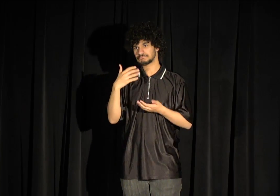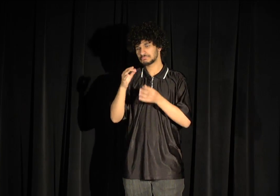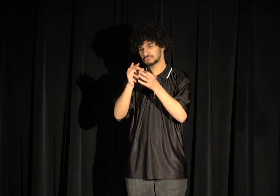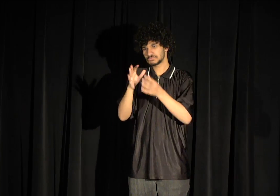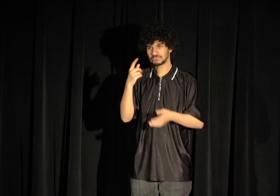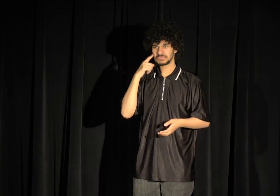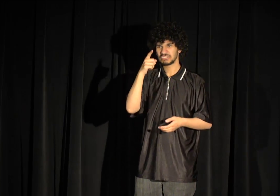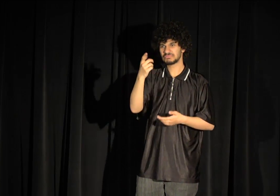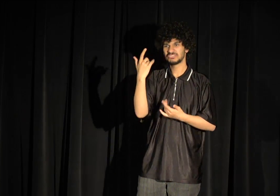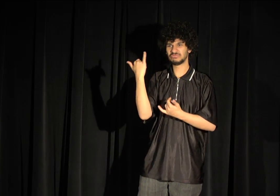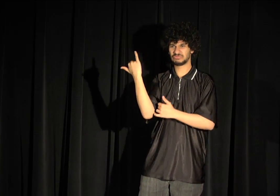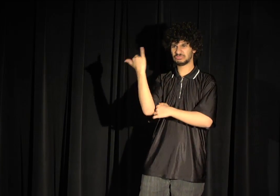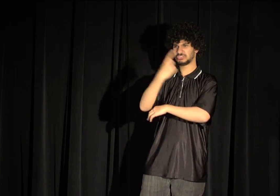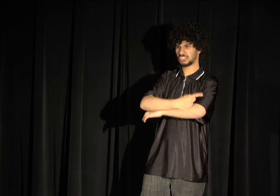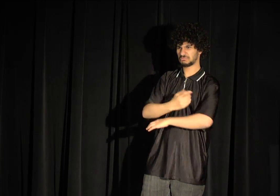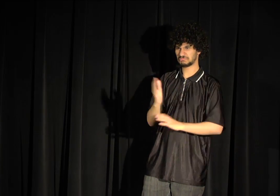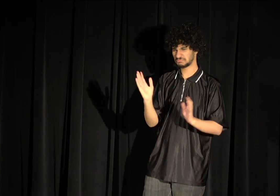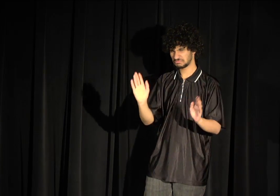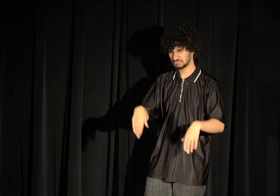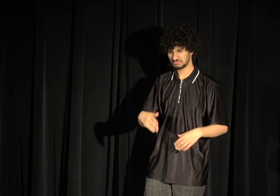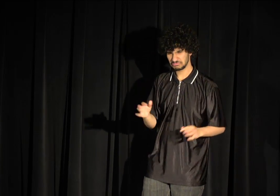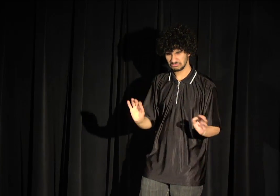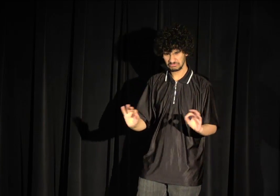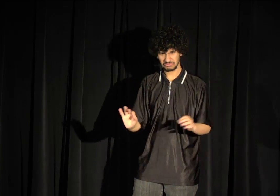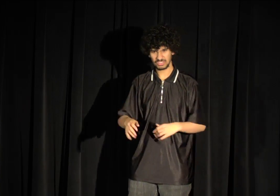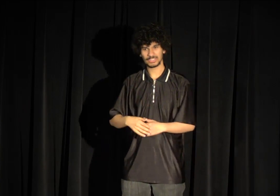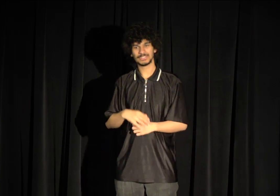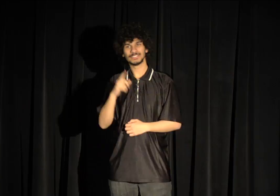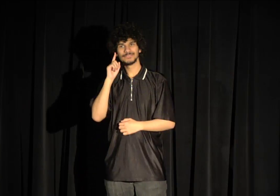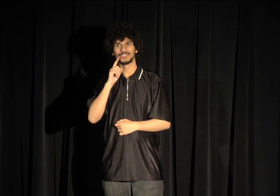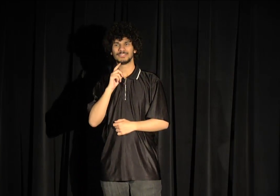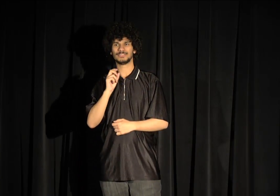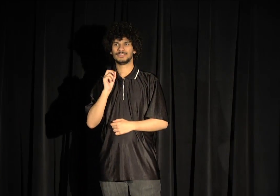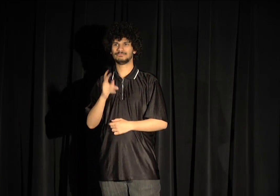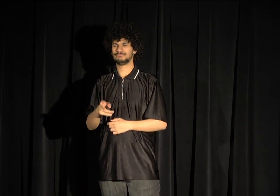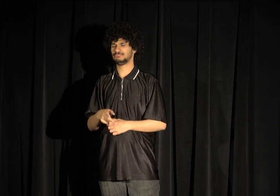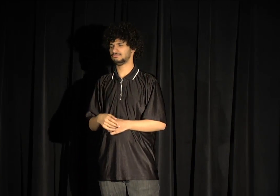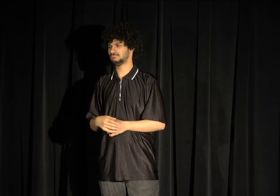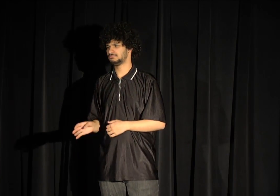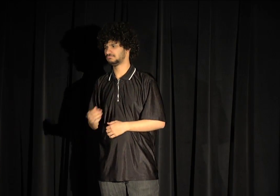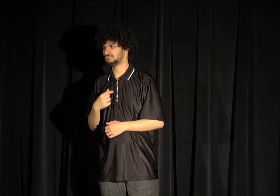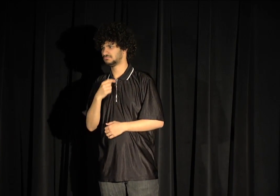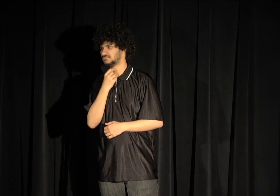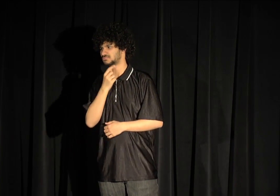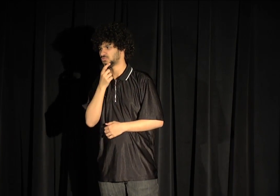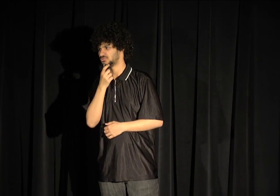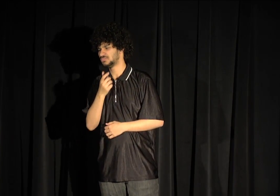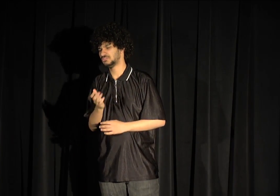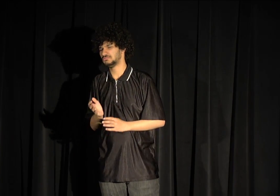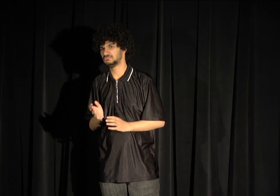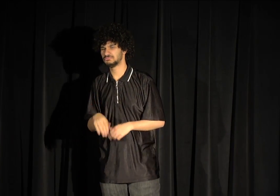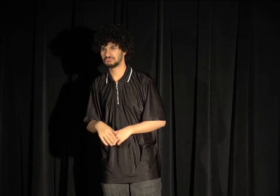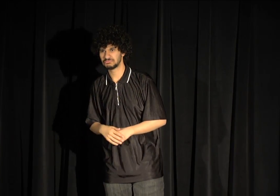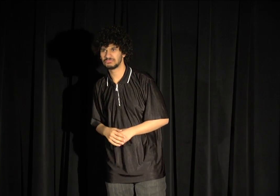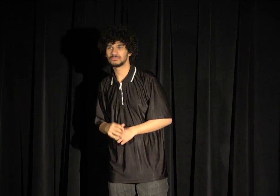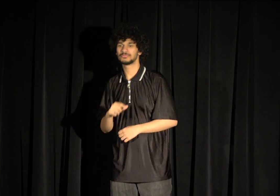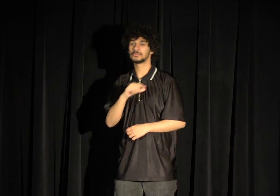who. I'm just interpreting for this person throughout the day. No big deal. All the deaf people are like, oh, and they're thinking, hey, I wonder who it